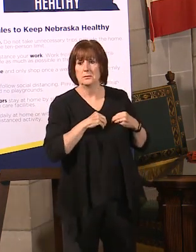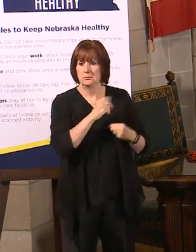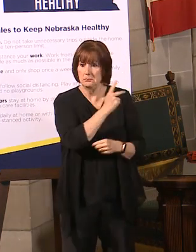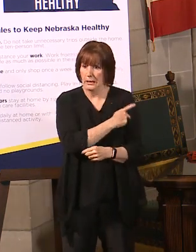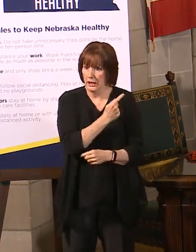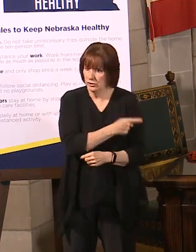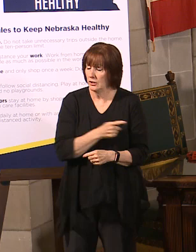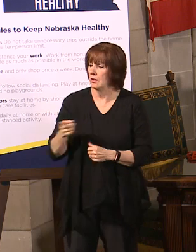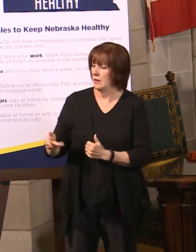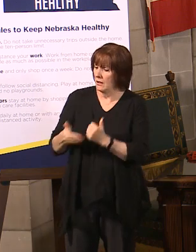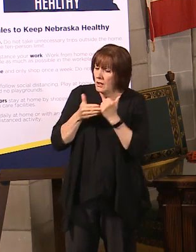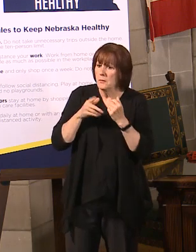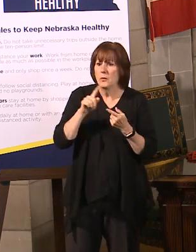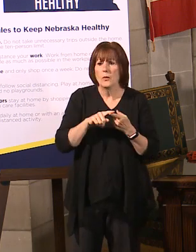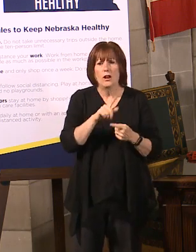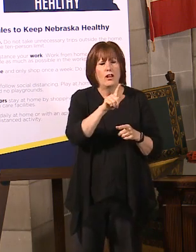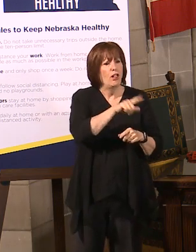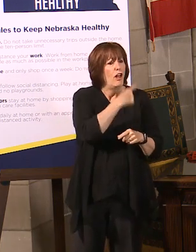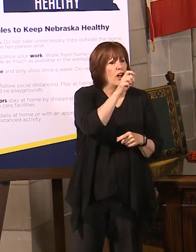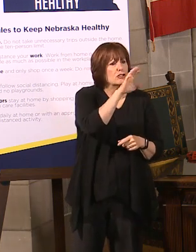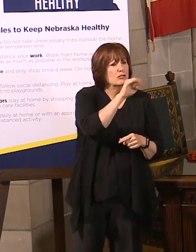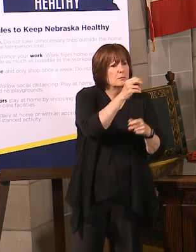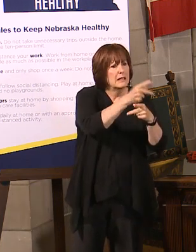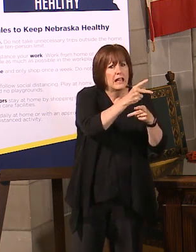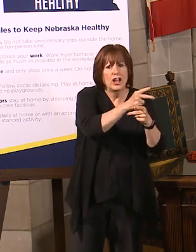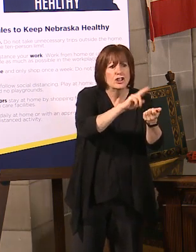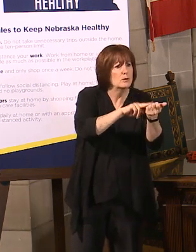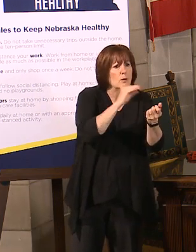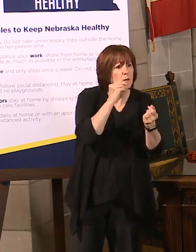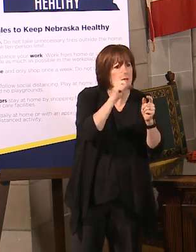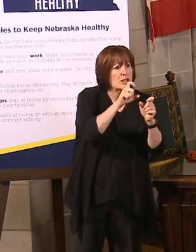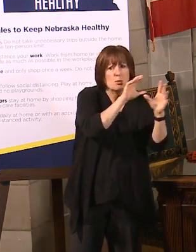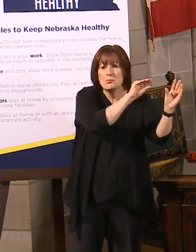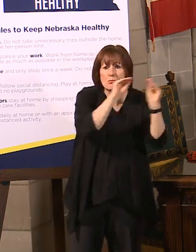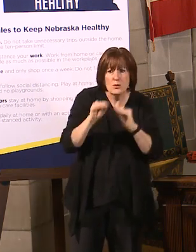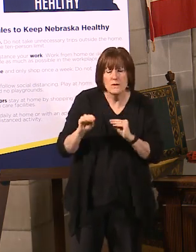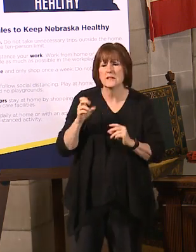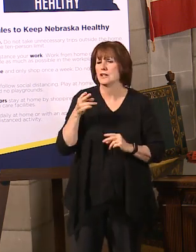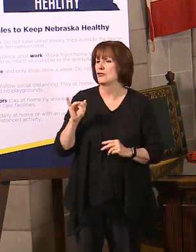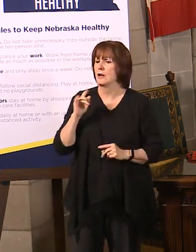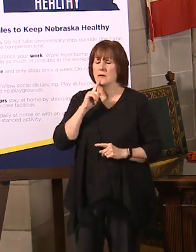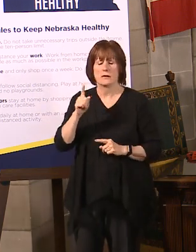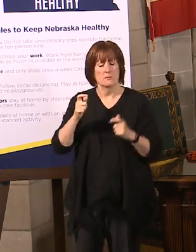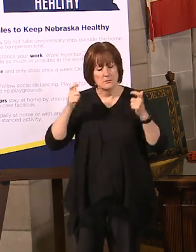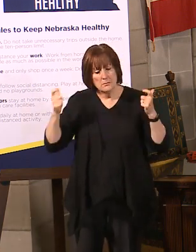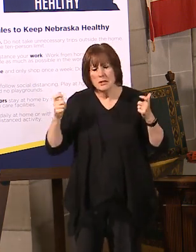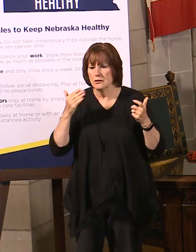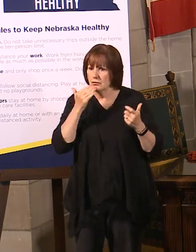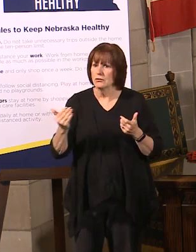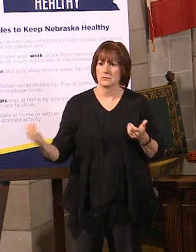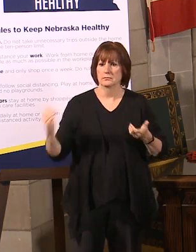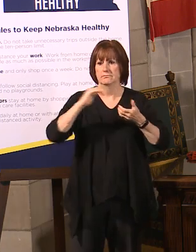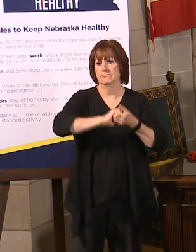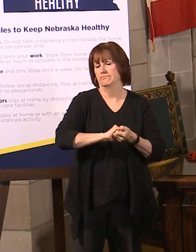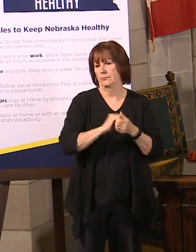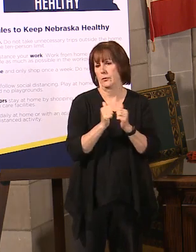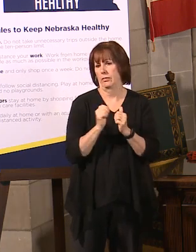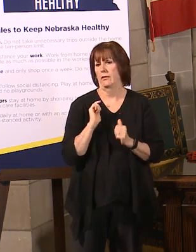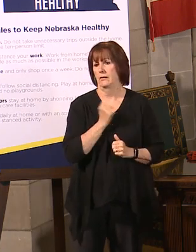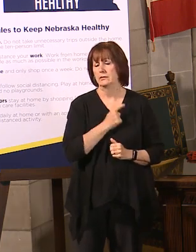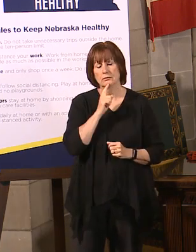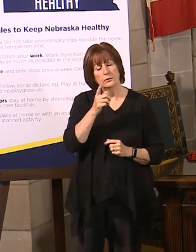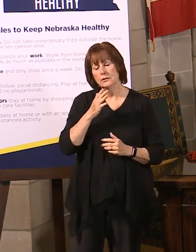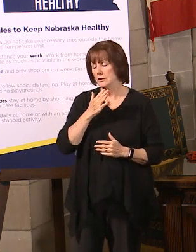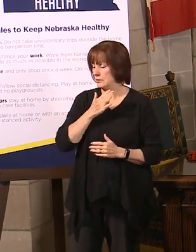example, when we had to move people out of long-term care facilities. So really, CHI has just been a tremendous partner through this entire emergency, so we really appreciate the great